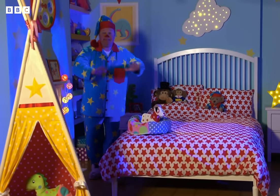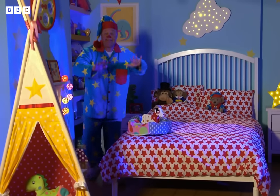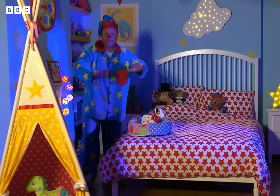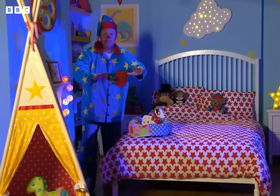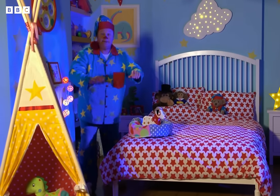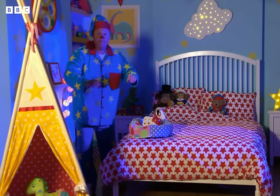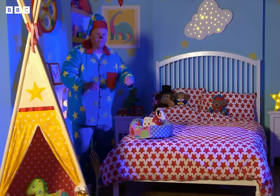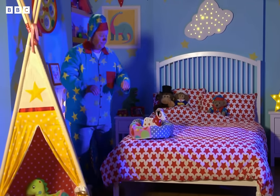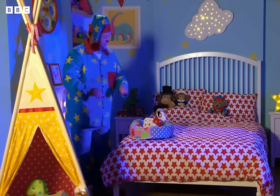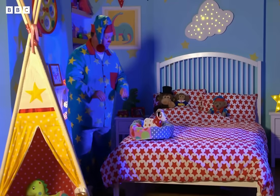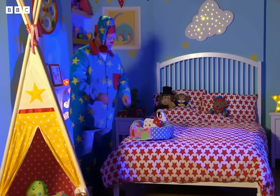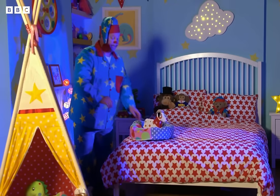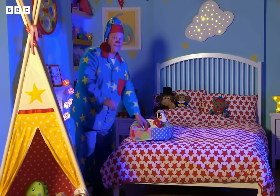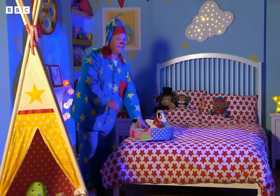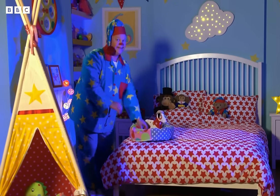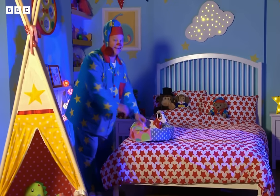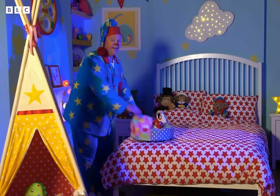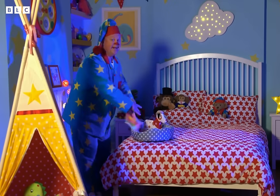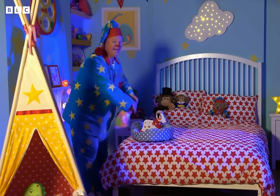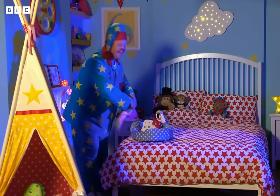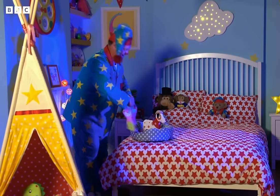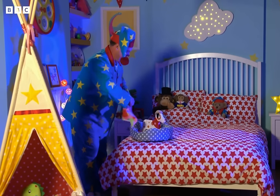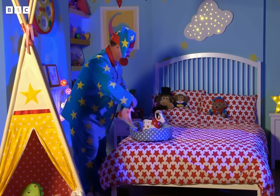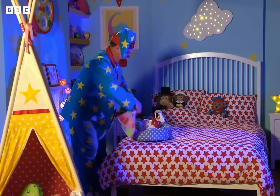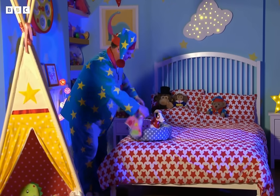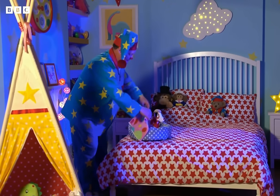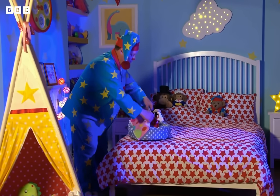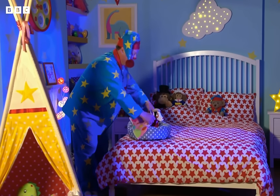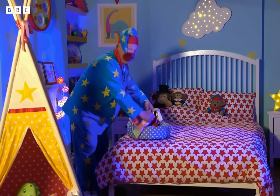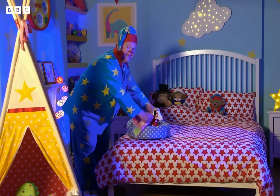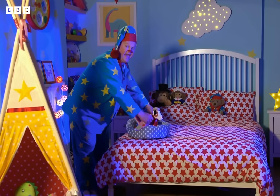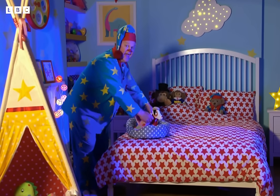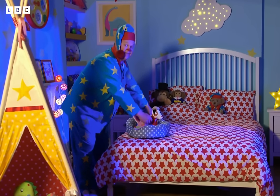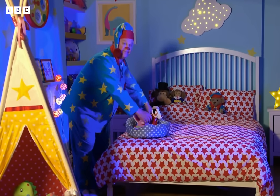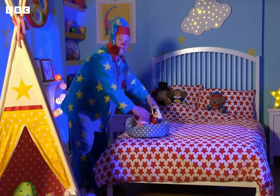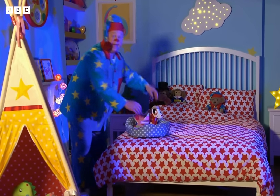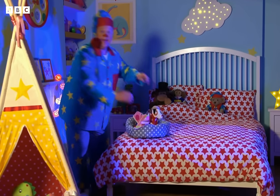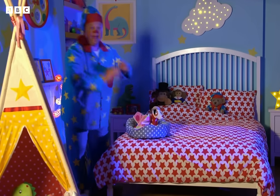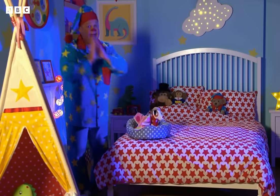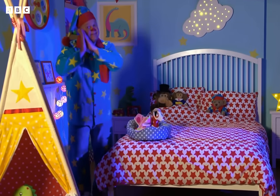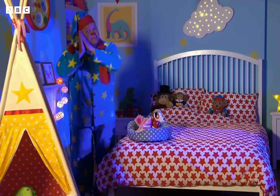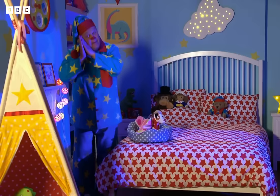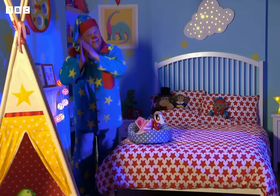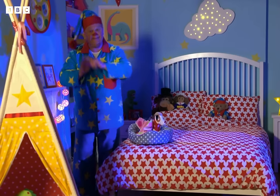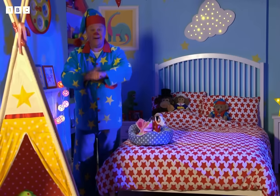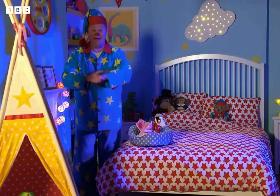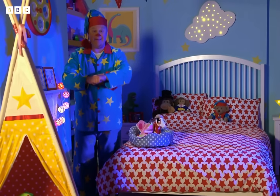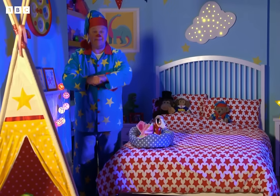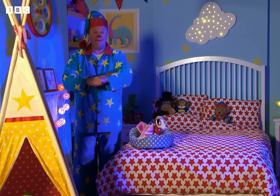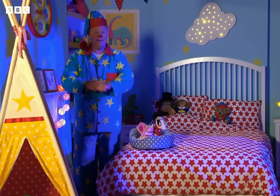Oh, sorry. Has everyone gone to bed now, Mr. Tumble? Well, yes. It's bedtime,